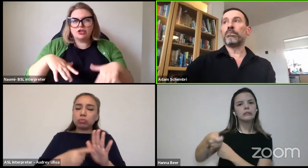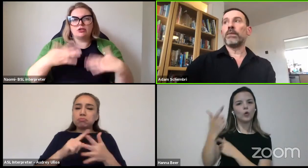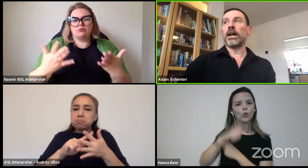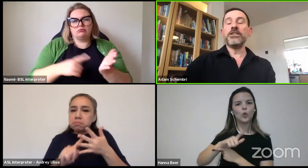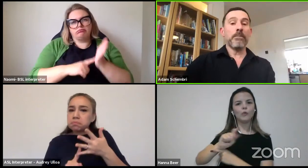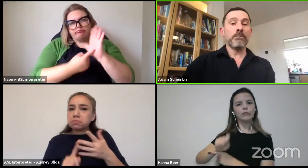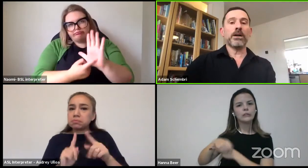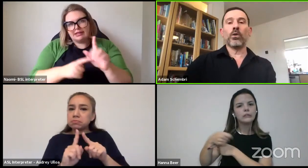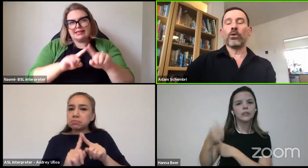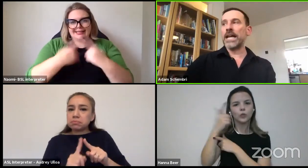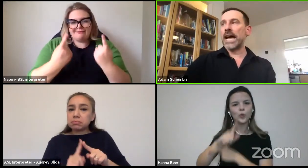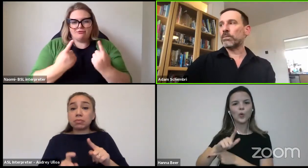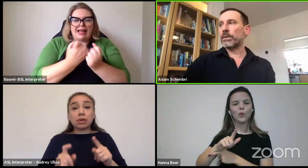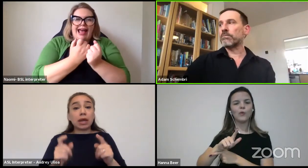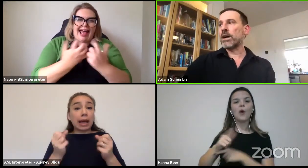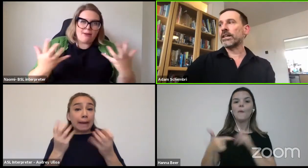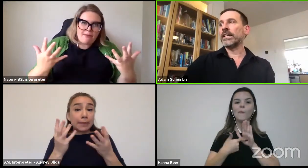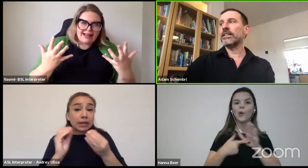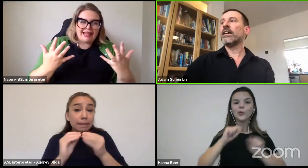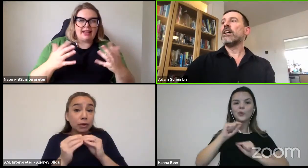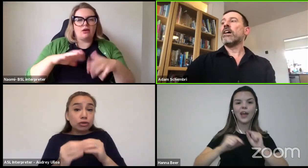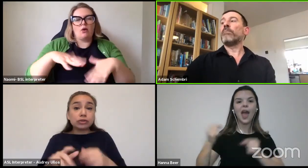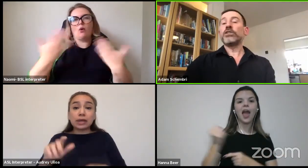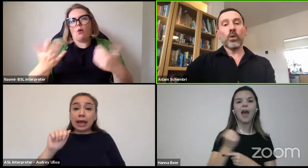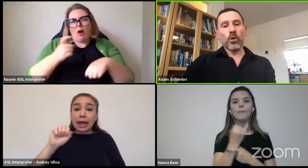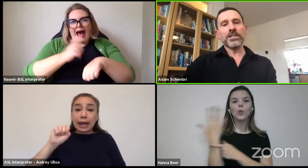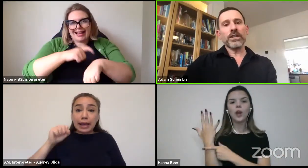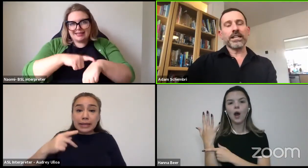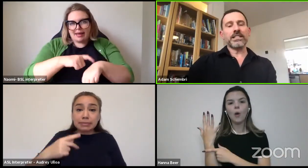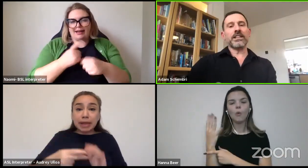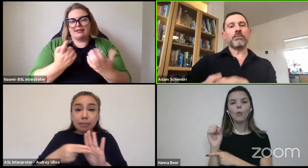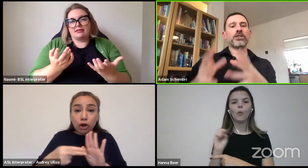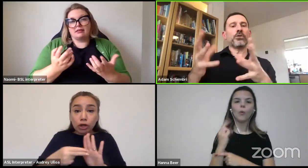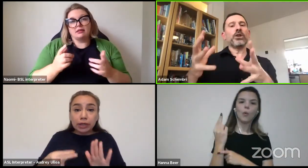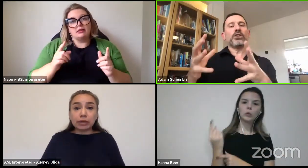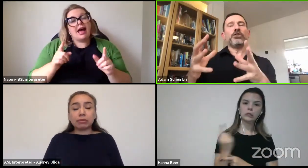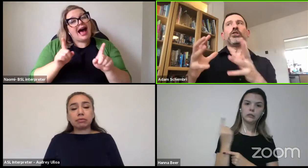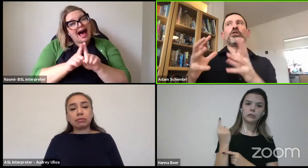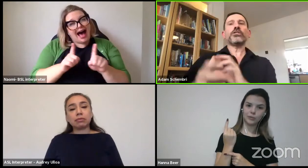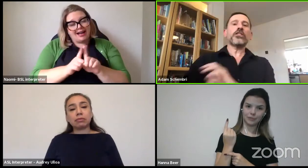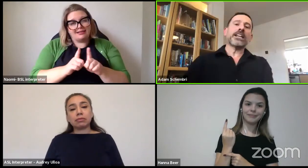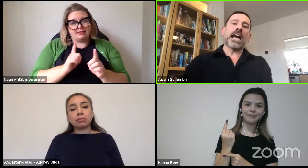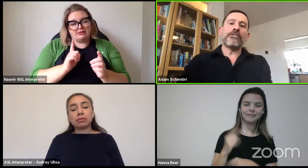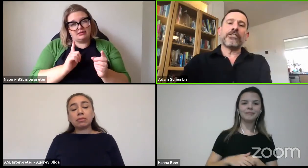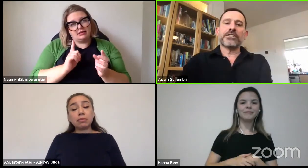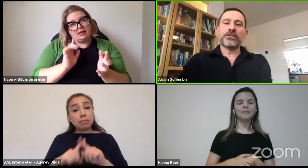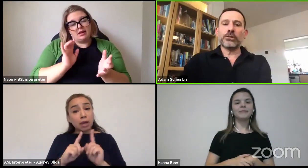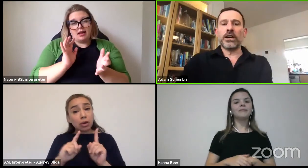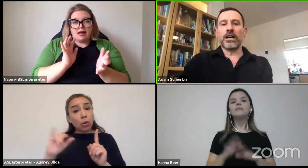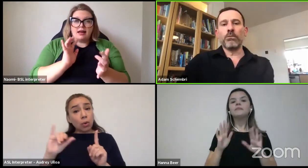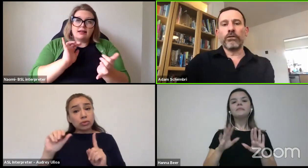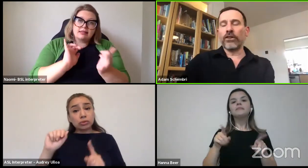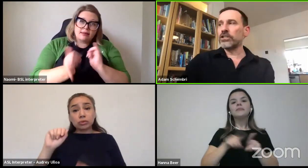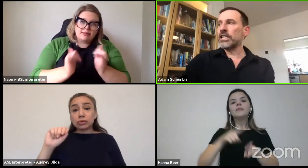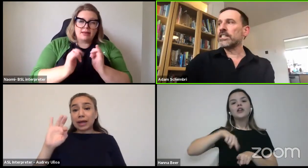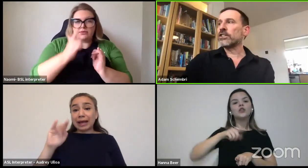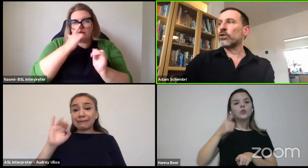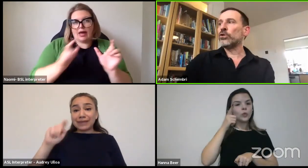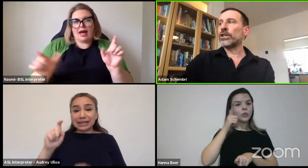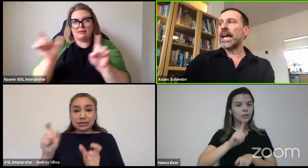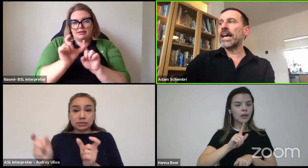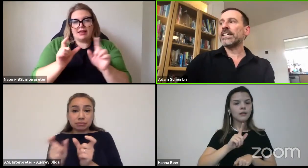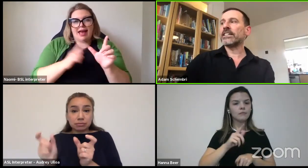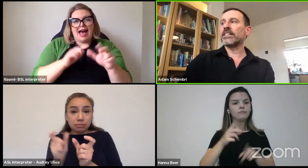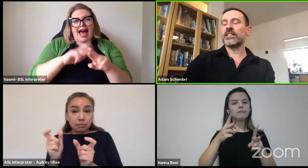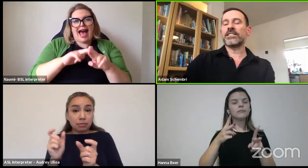in number or in aspect marking. But you also get some, so you can also get affixal morphology. So